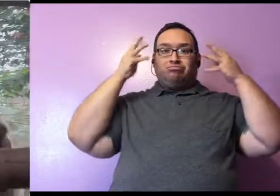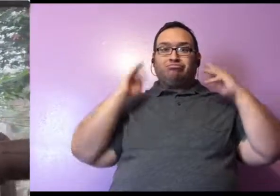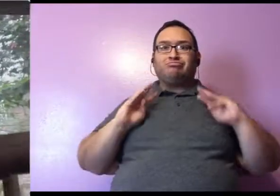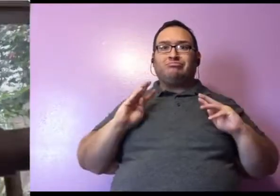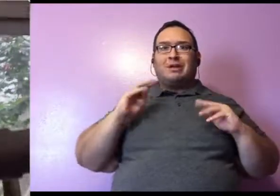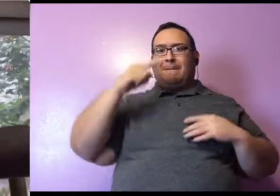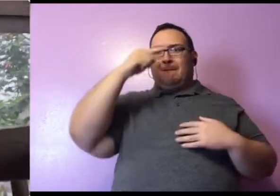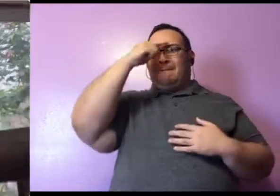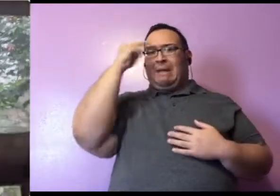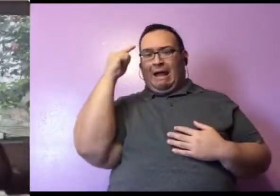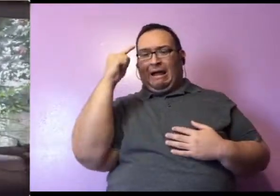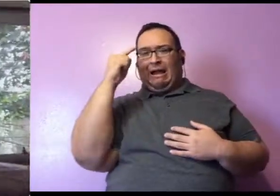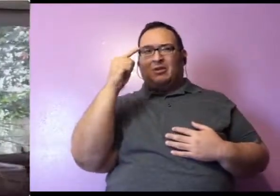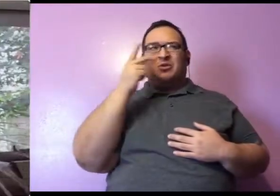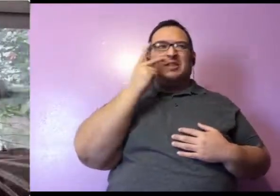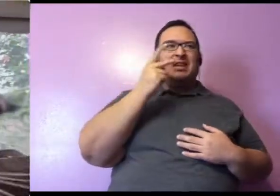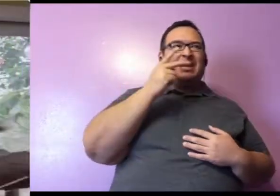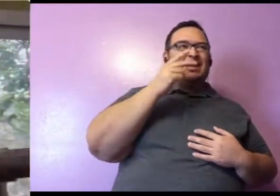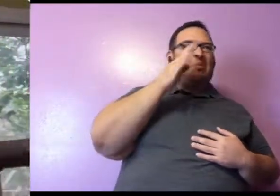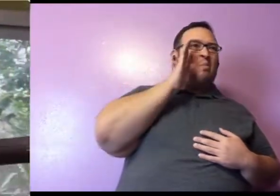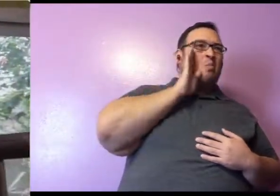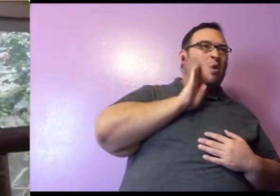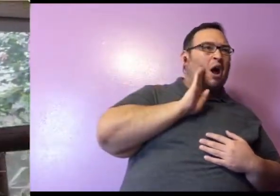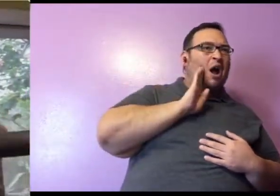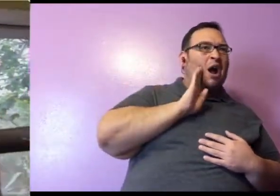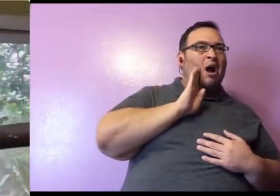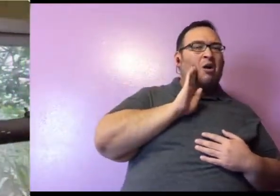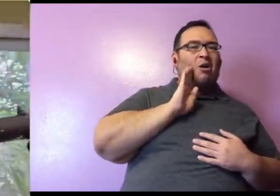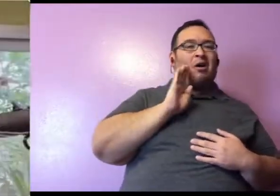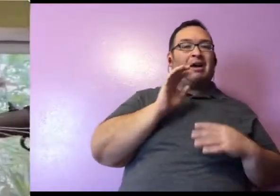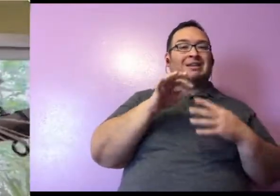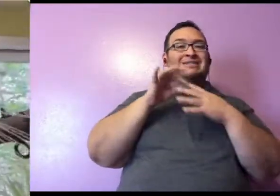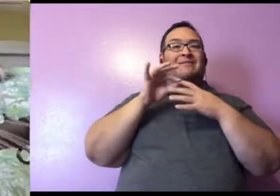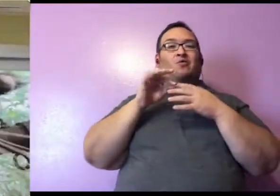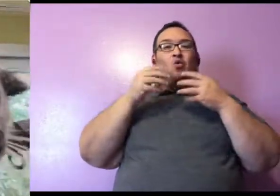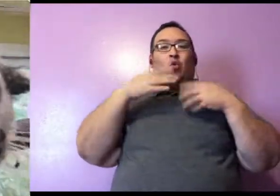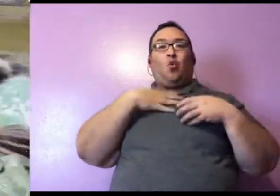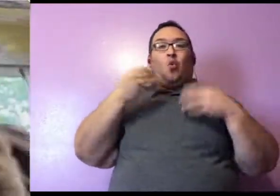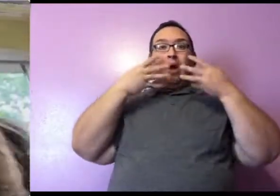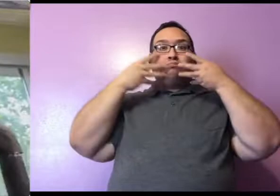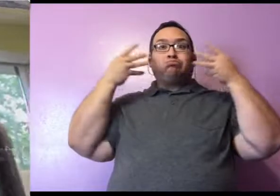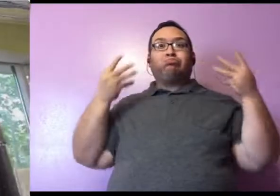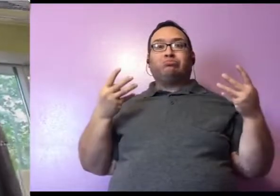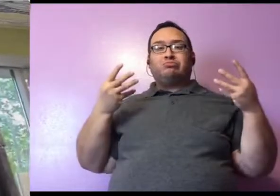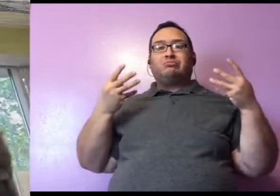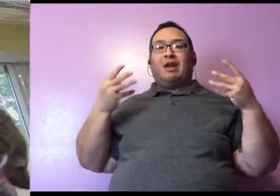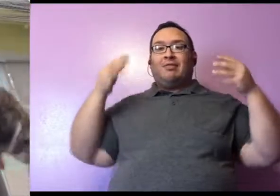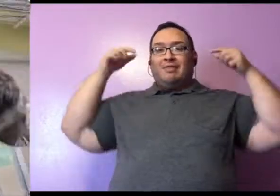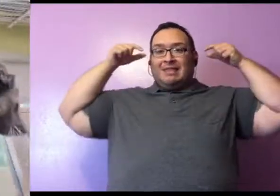blondish, brownish fur, they're all black except for those white, white whiskers and sometimes those white markings on their ears.